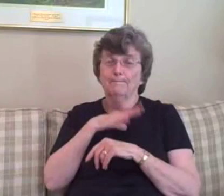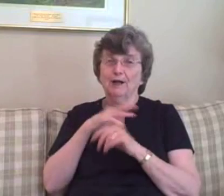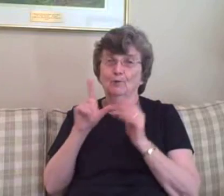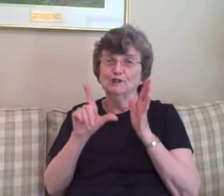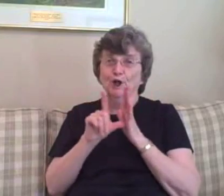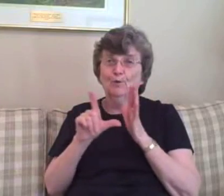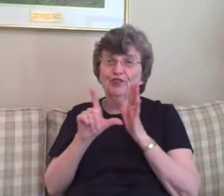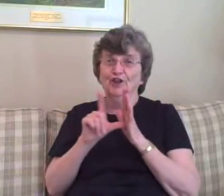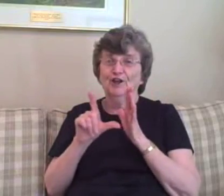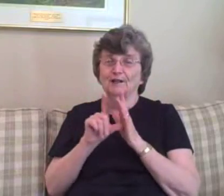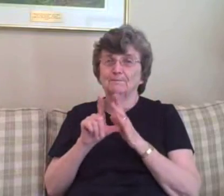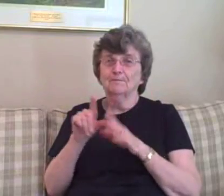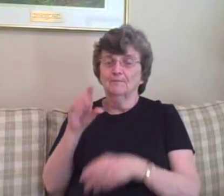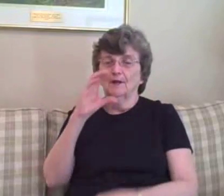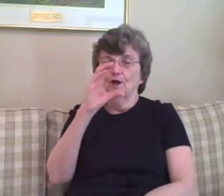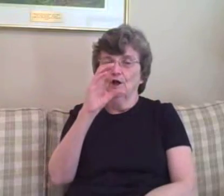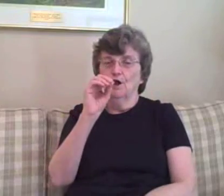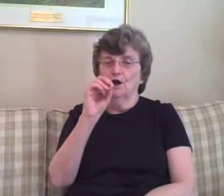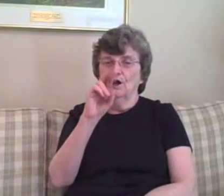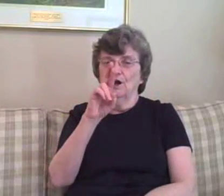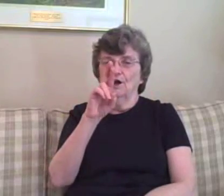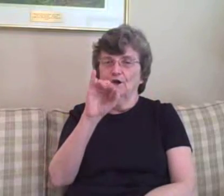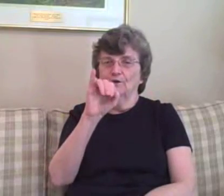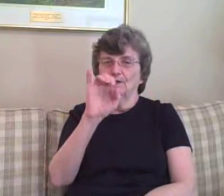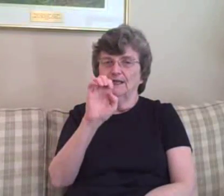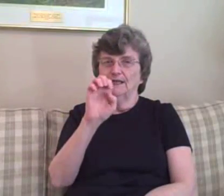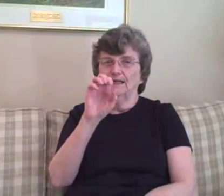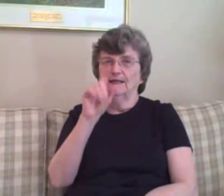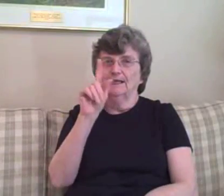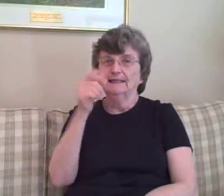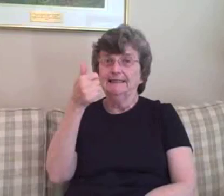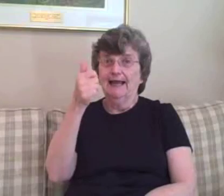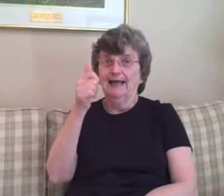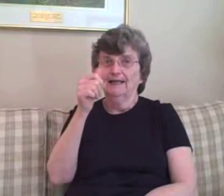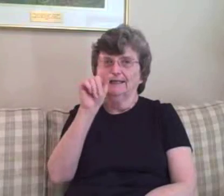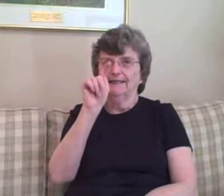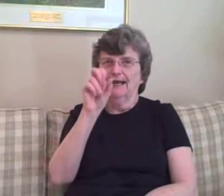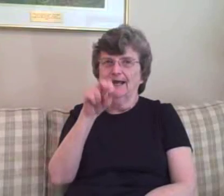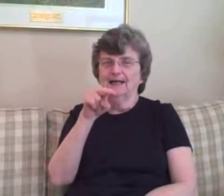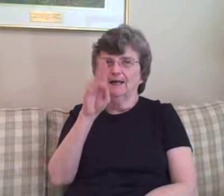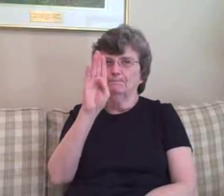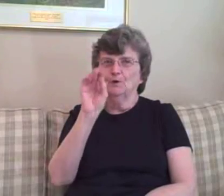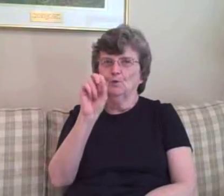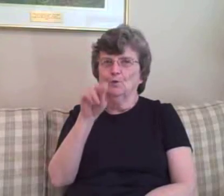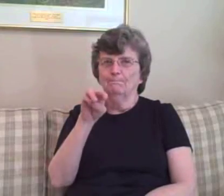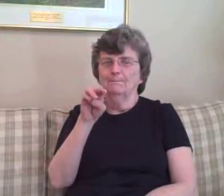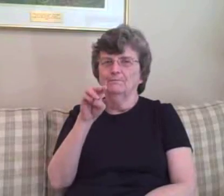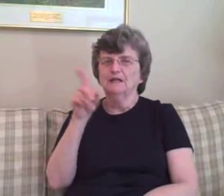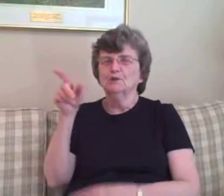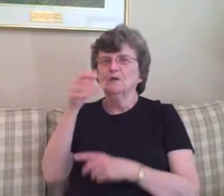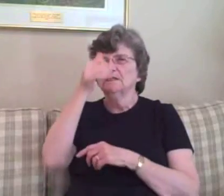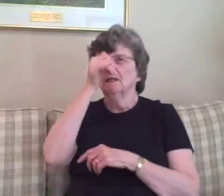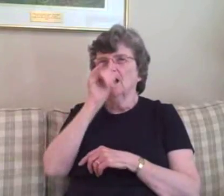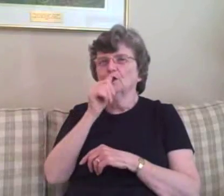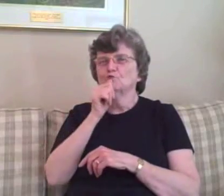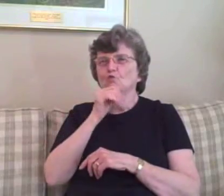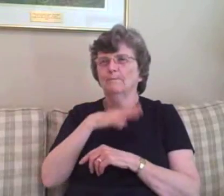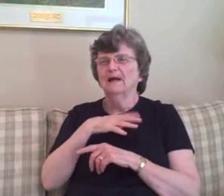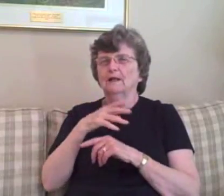from a Lutheran woman. Her name was Corrie ten Boom. She was a